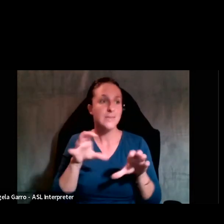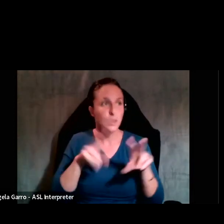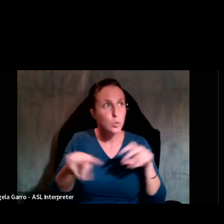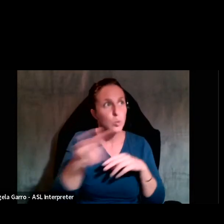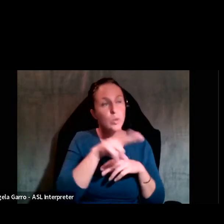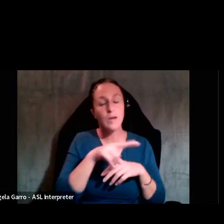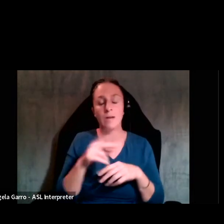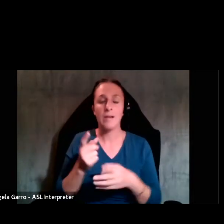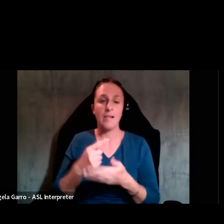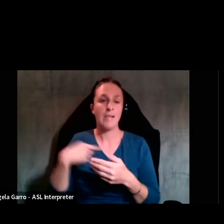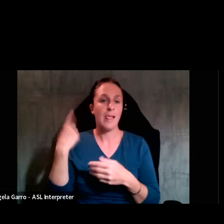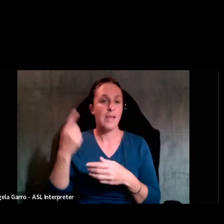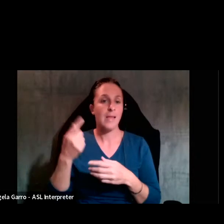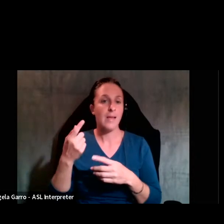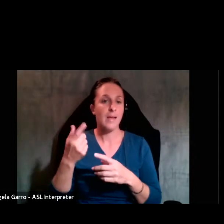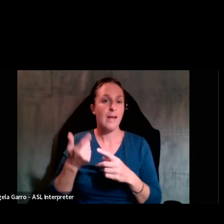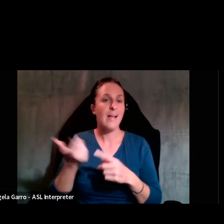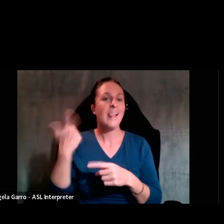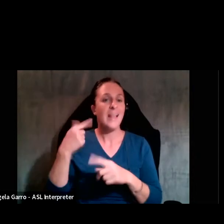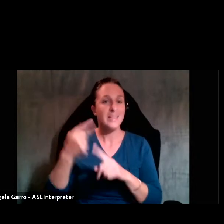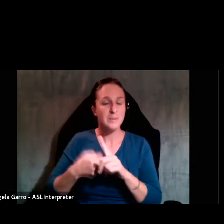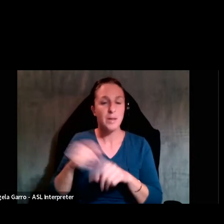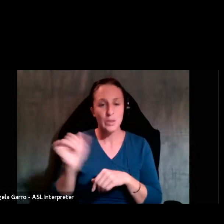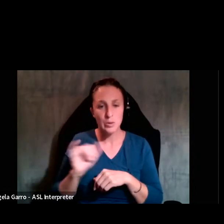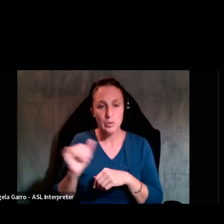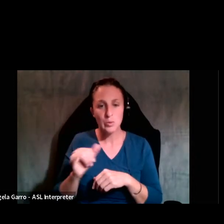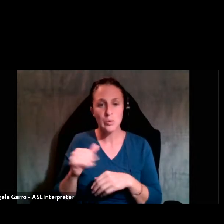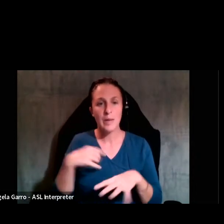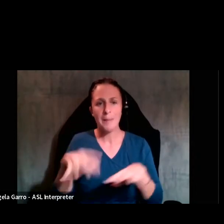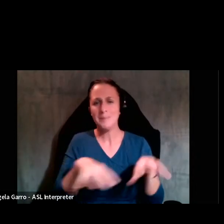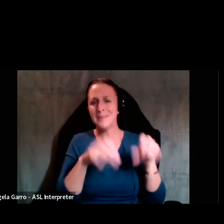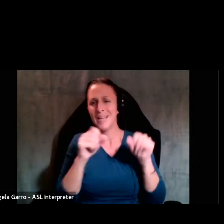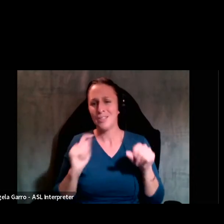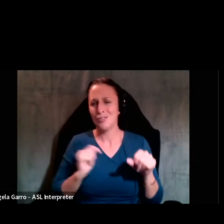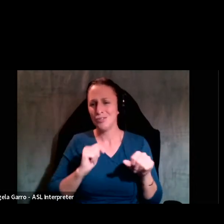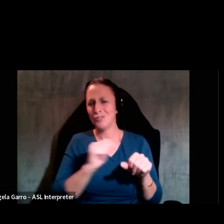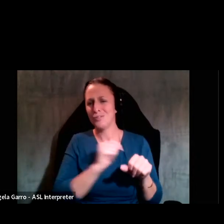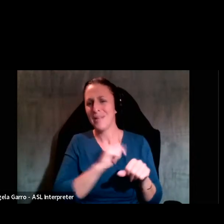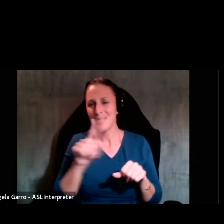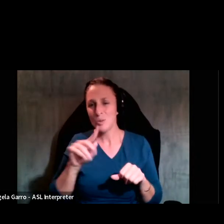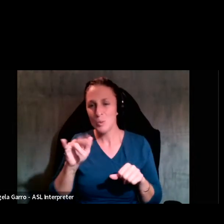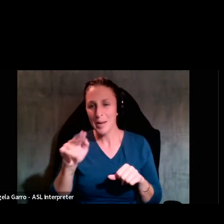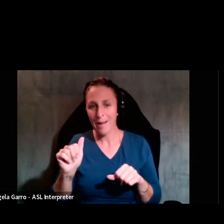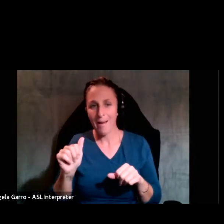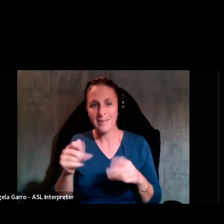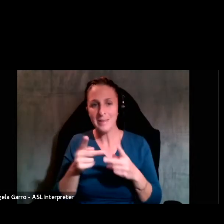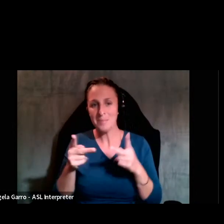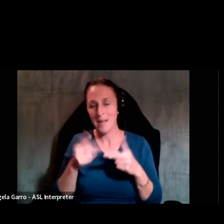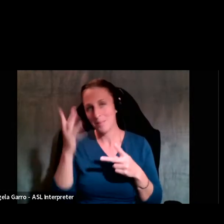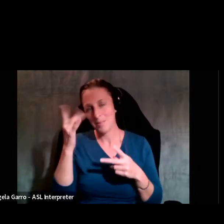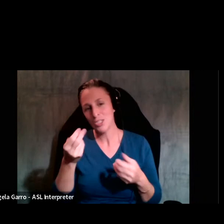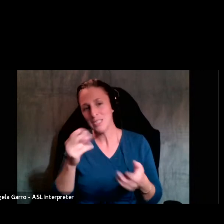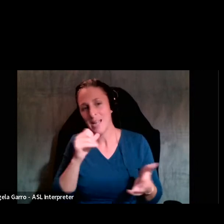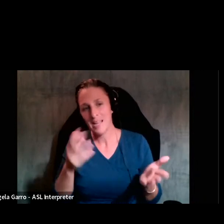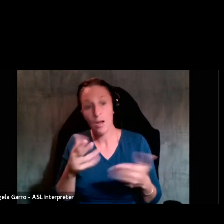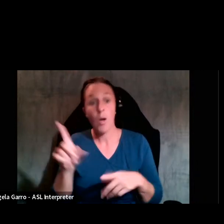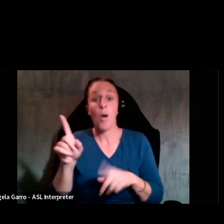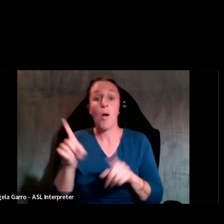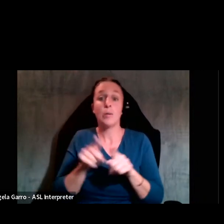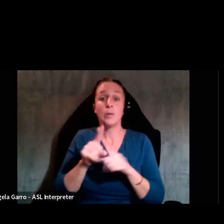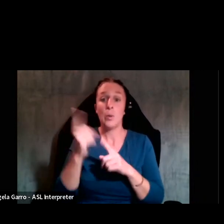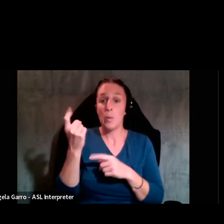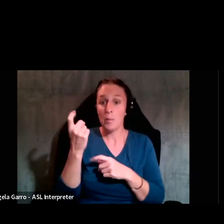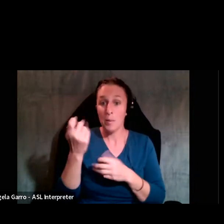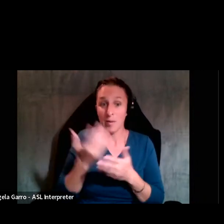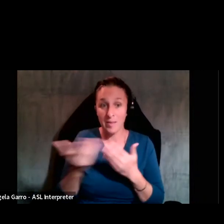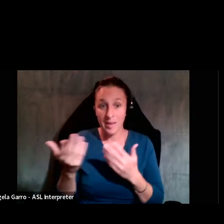I think I'm taking kind of Trustee Andrea Zuniga's space because she's not here. So that, one more thing. I'm